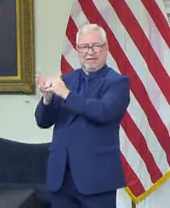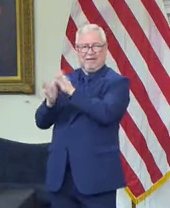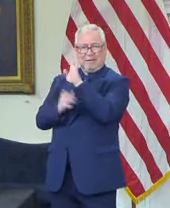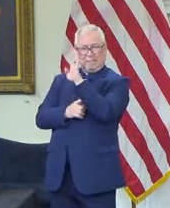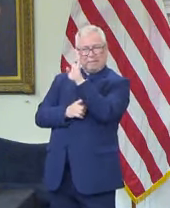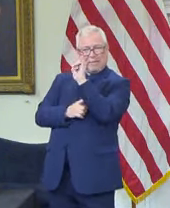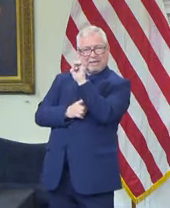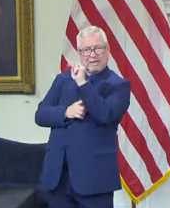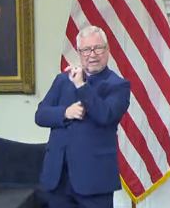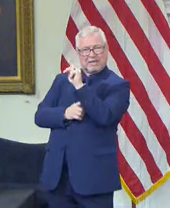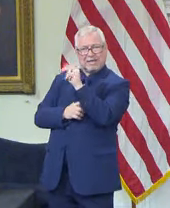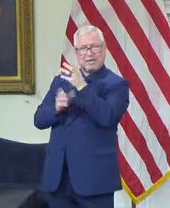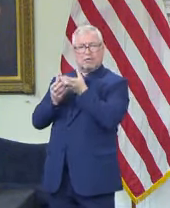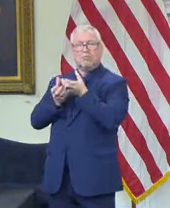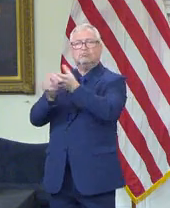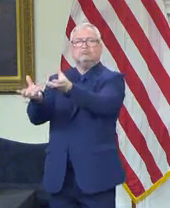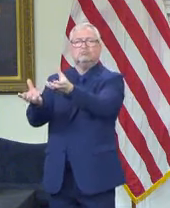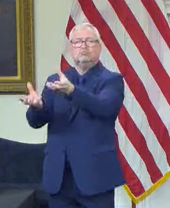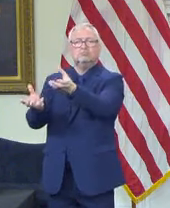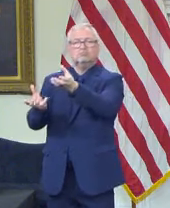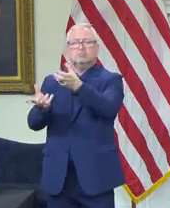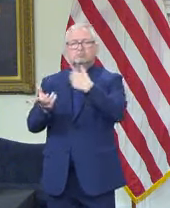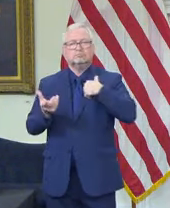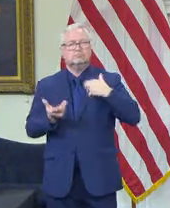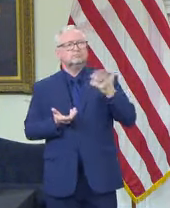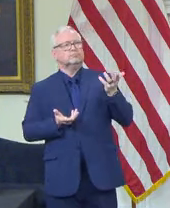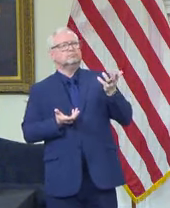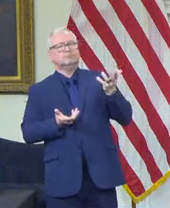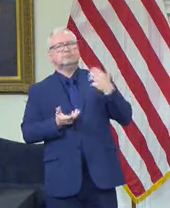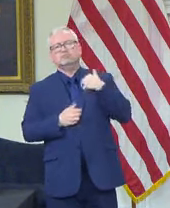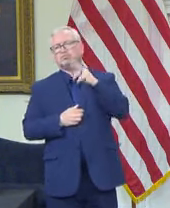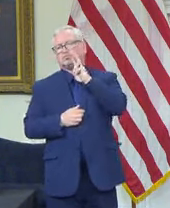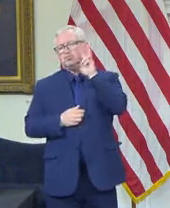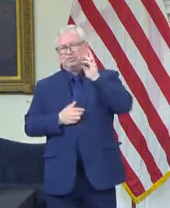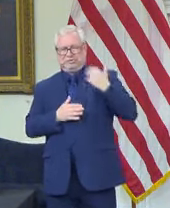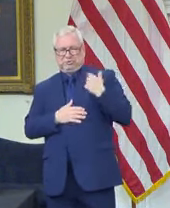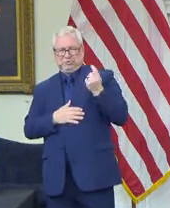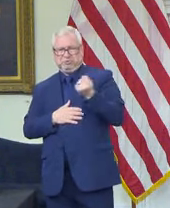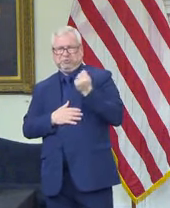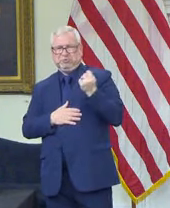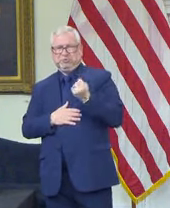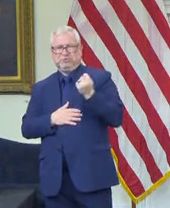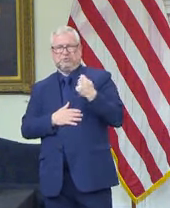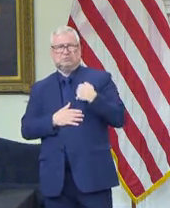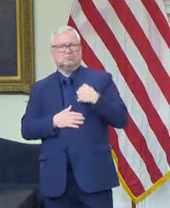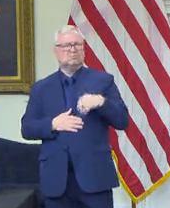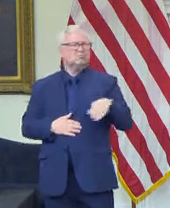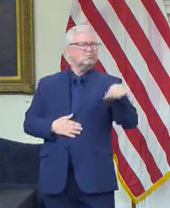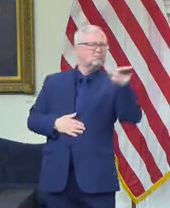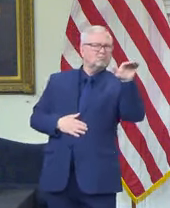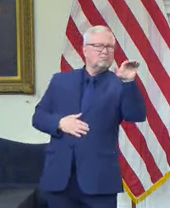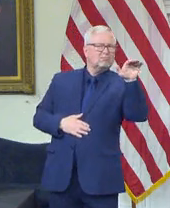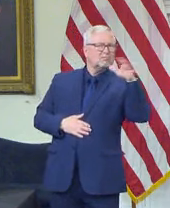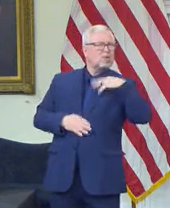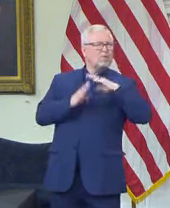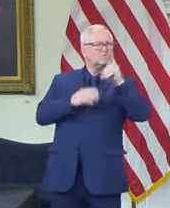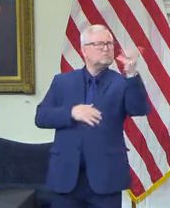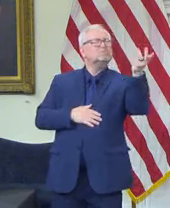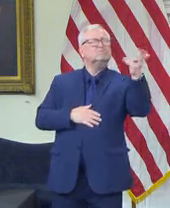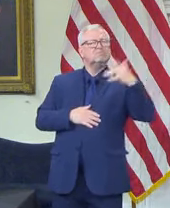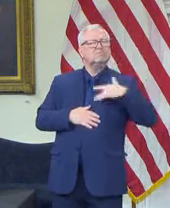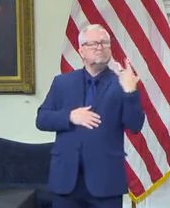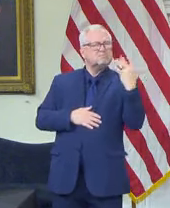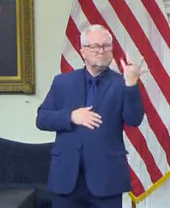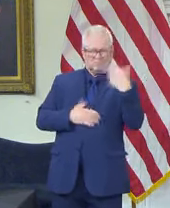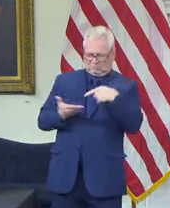during a call between the White House and the nation's governors, I raised this issue with the White House and asked them to work to address this